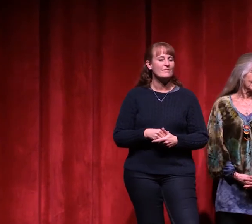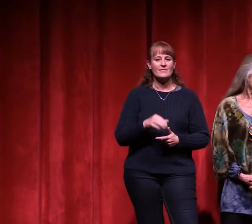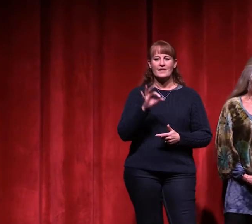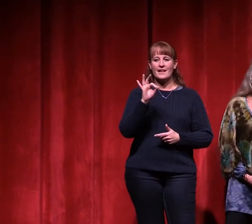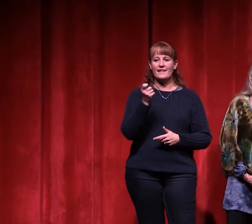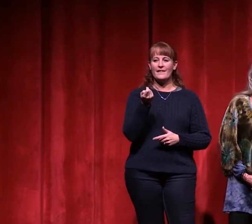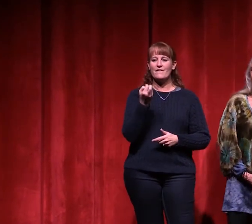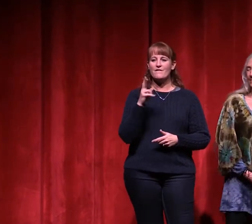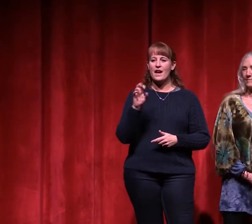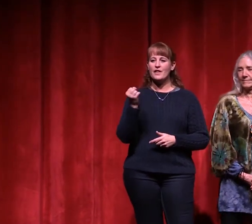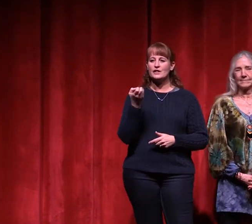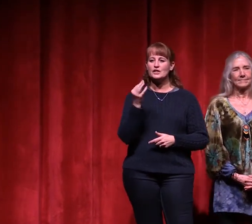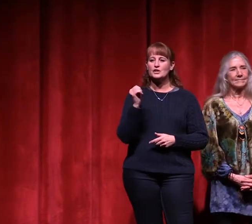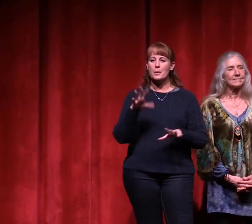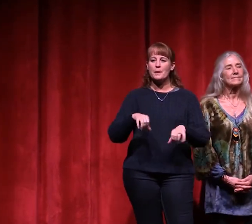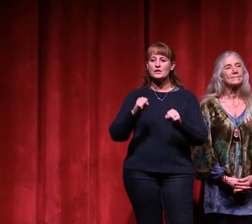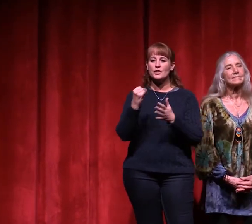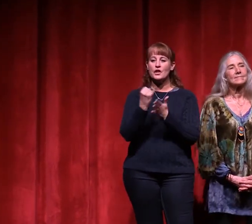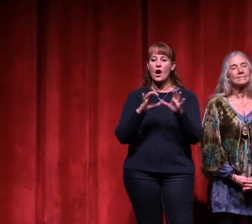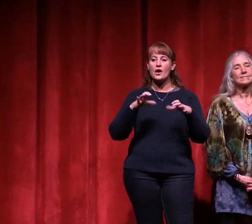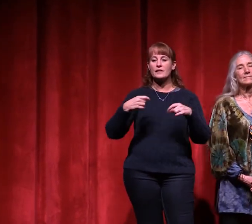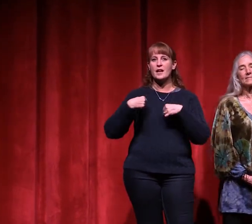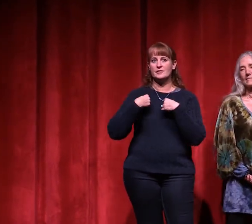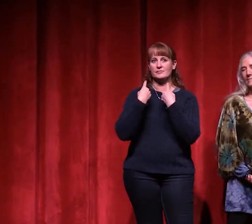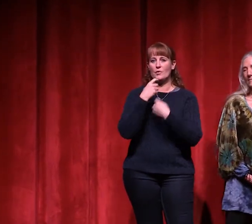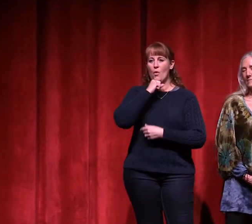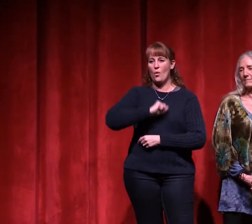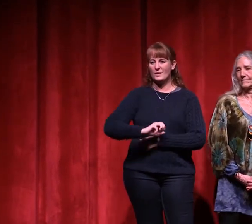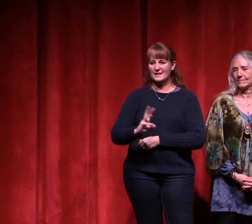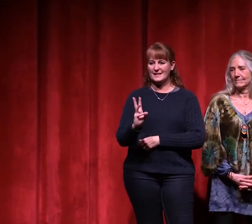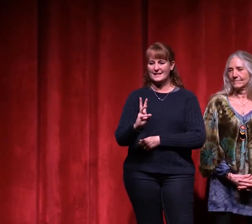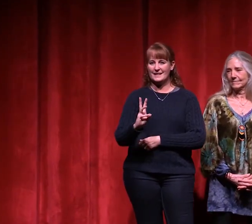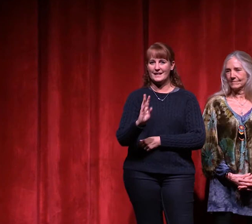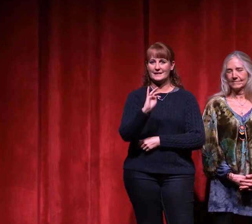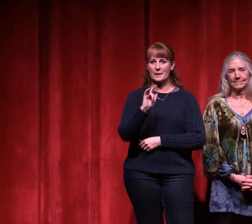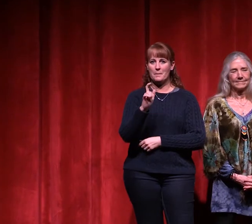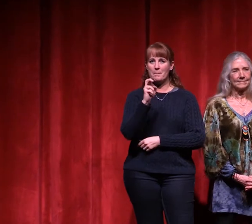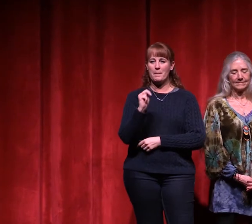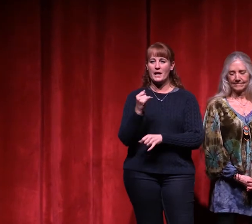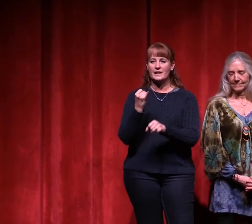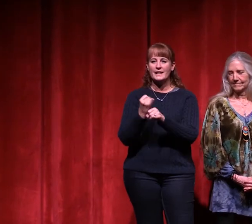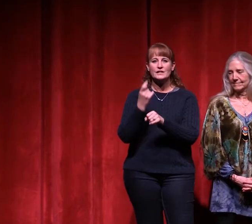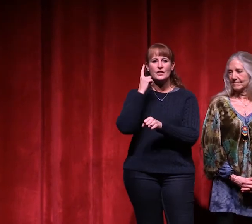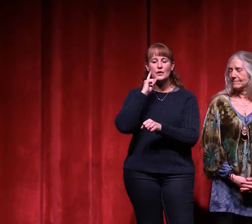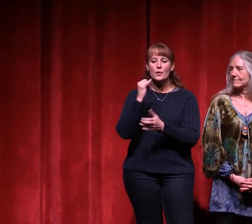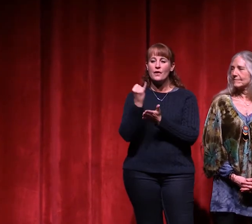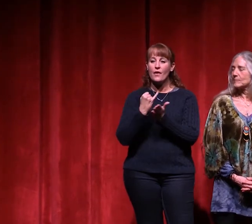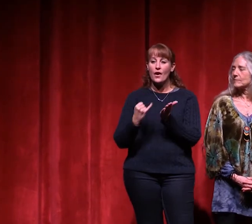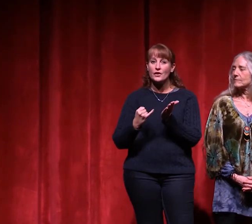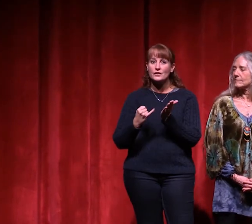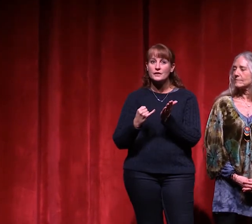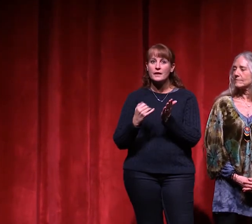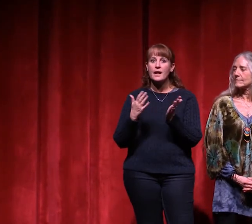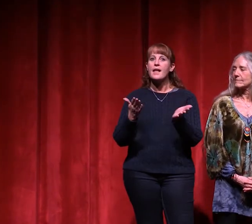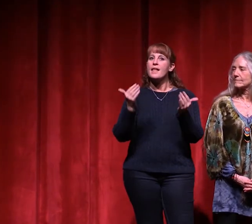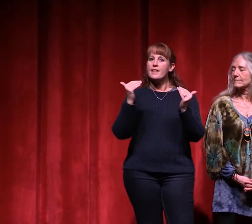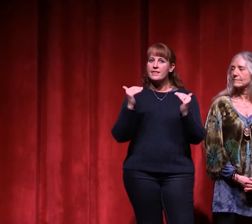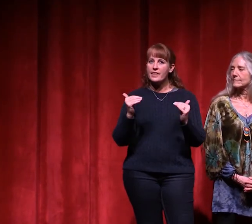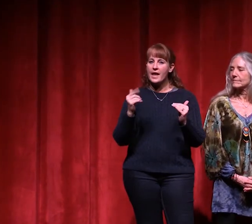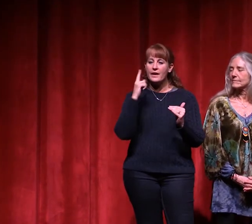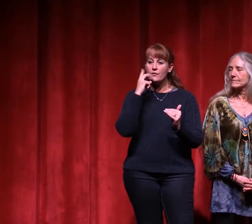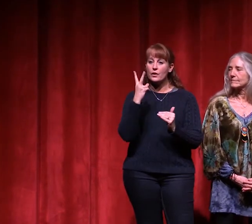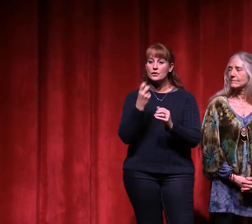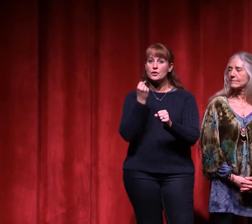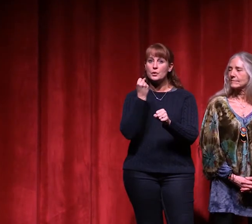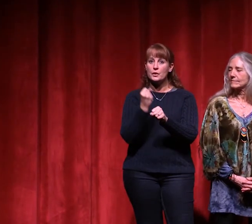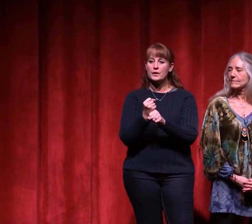Feather Sherman took art classes since she was 6 years old at Maryland Institute of Art. Then, eventually for